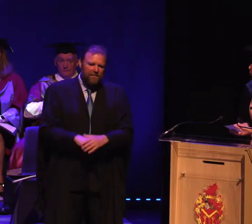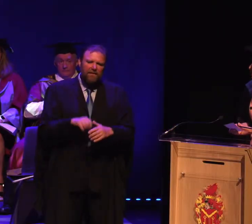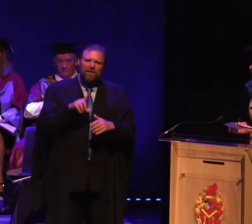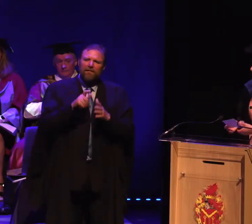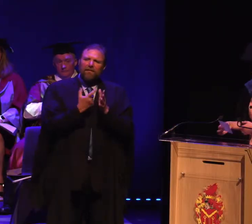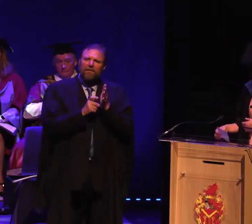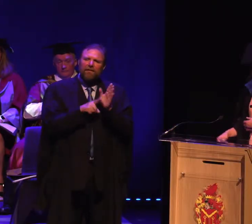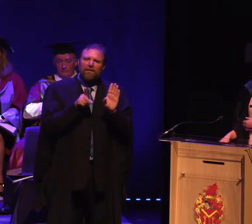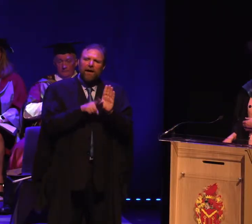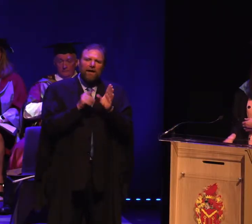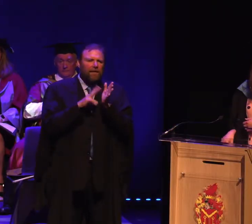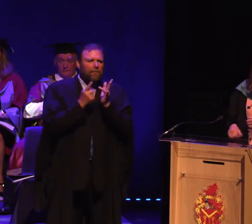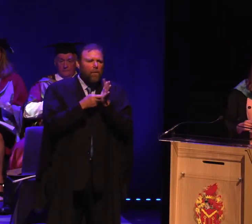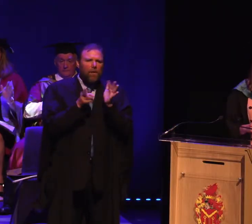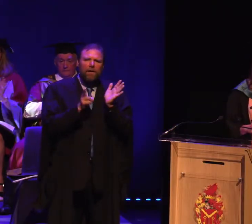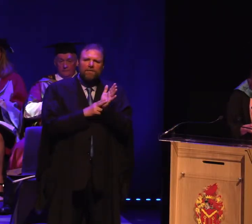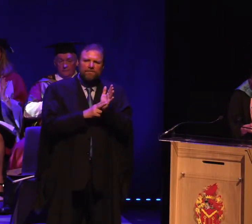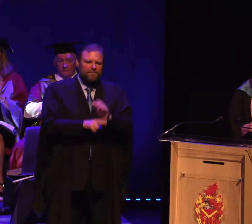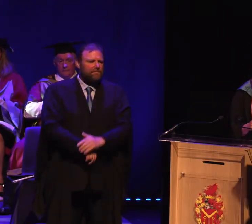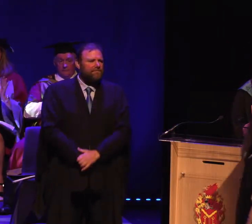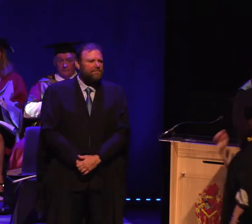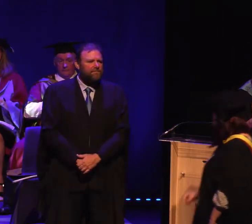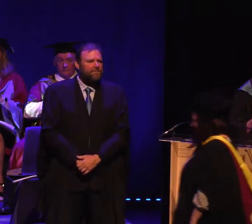Carly Mormon.